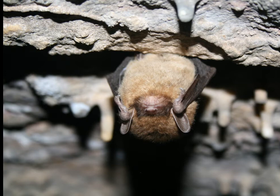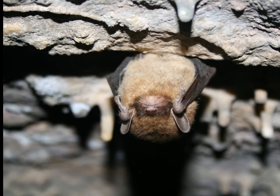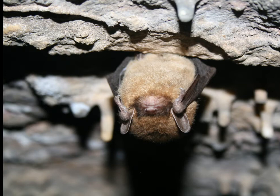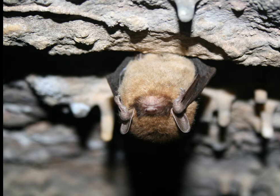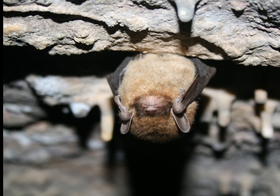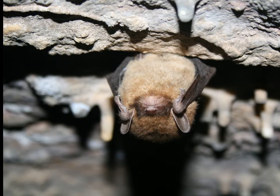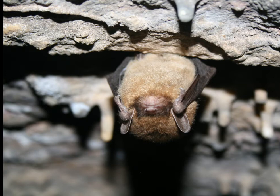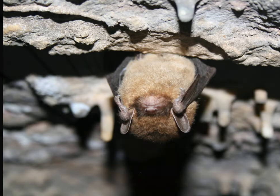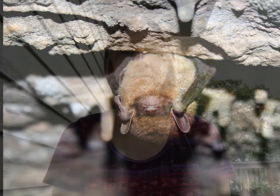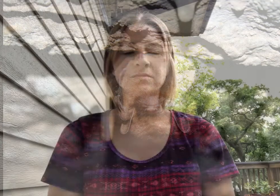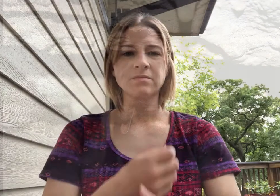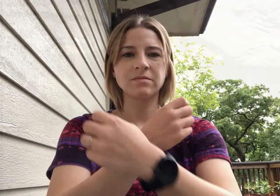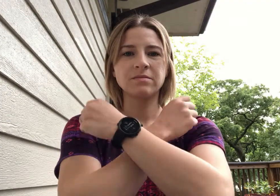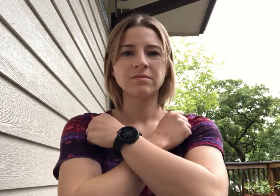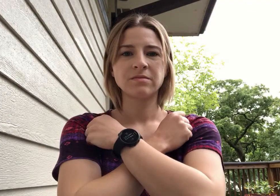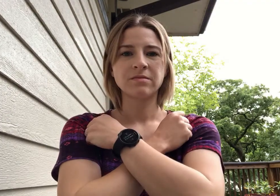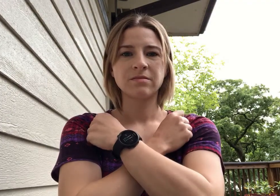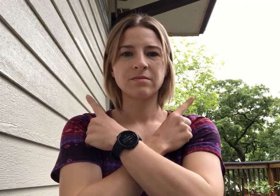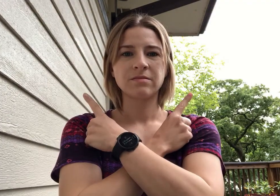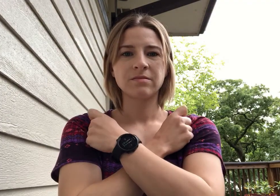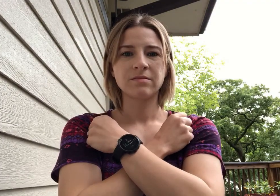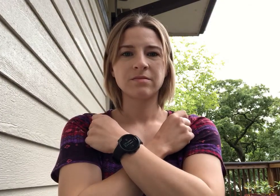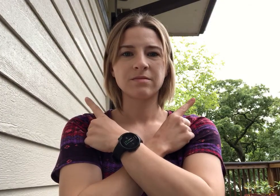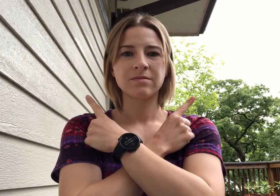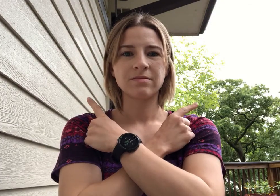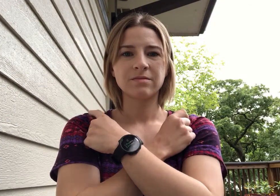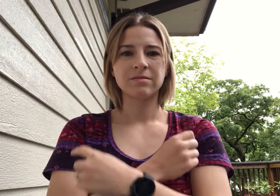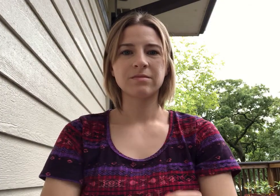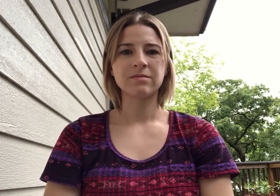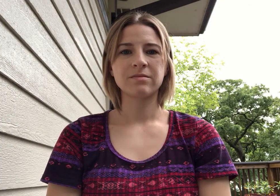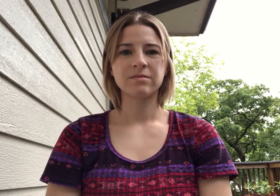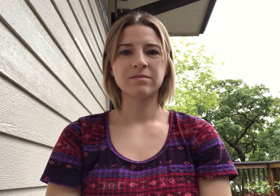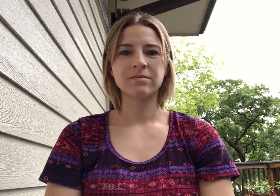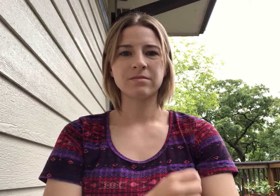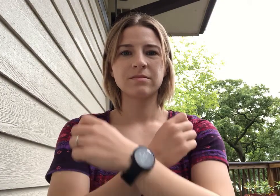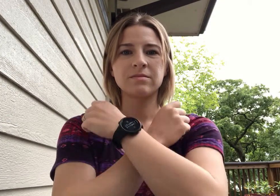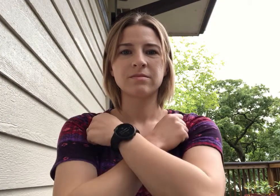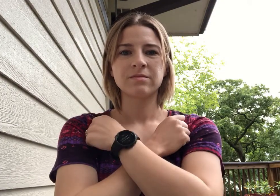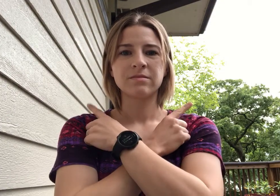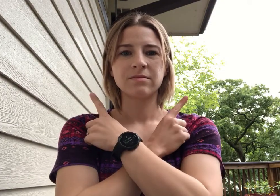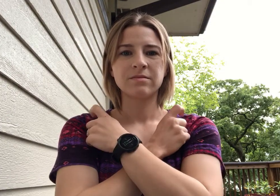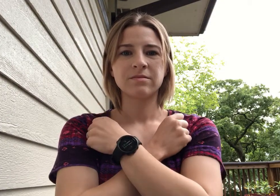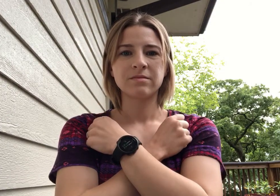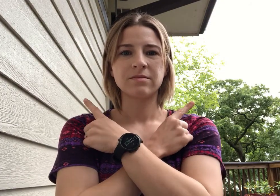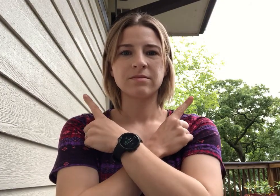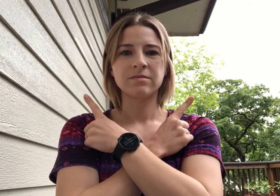To sign for bat, cross your arms over your chest and with your pointer fingers, flick twice.